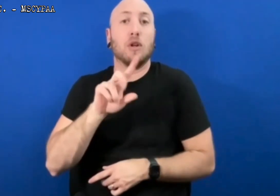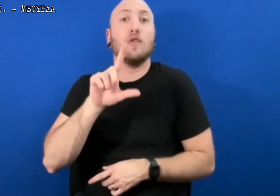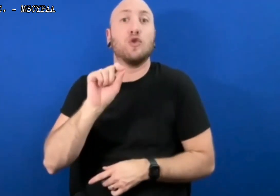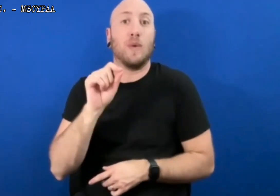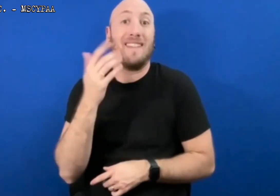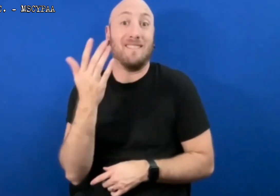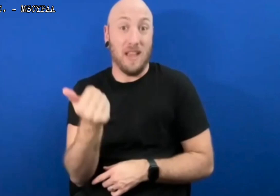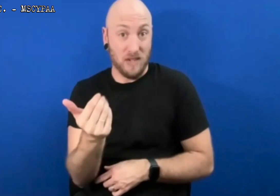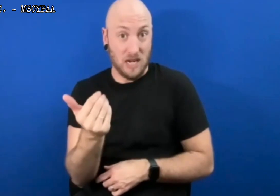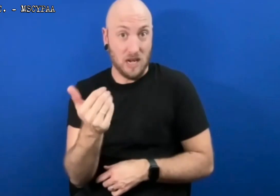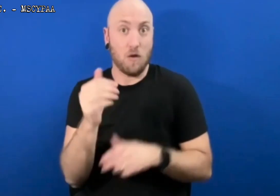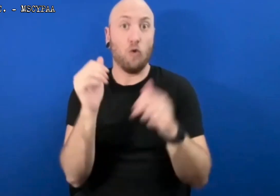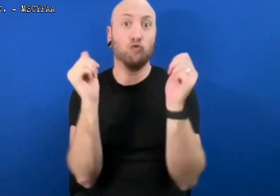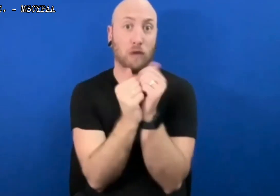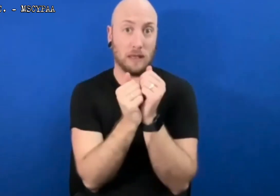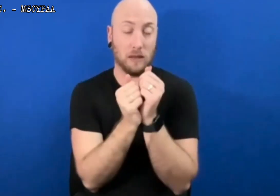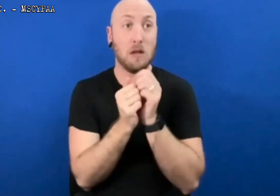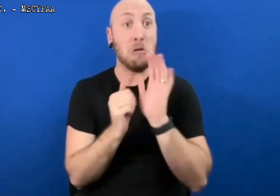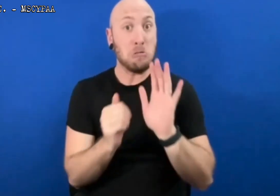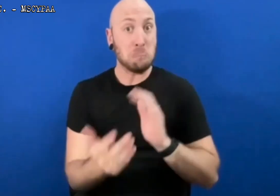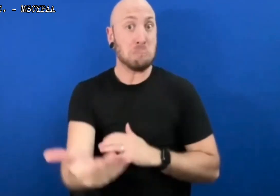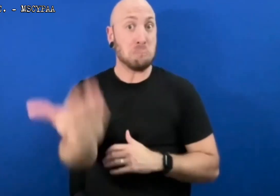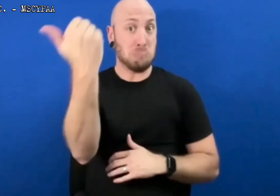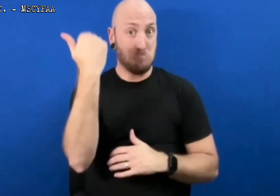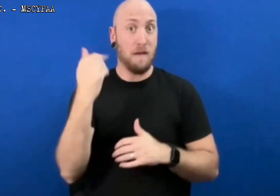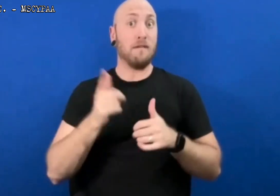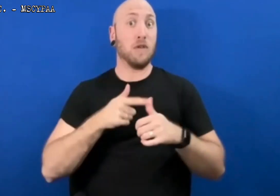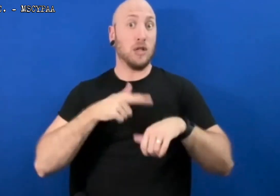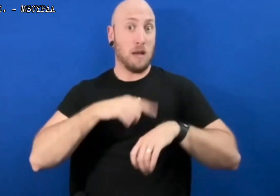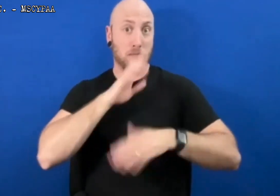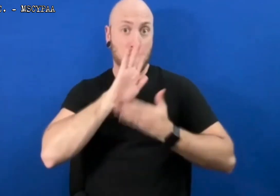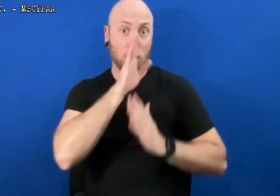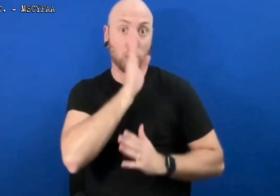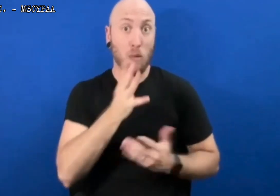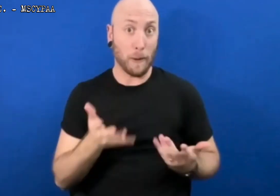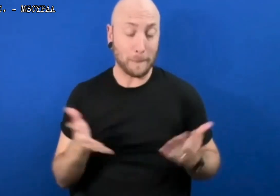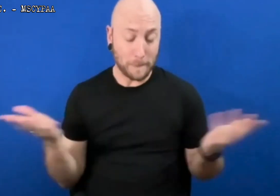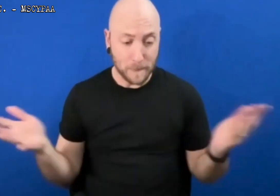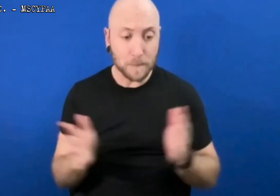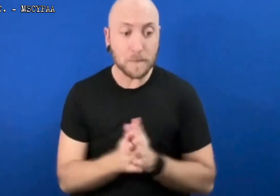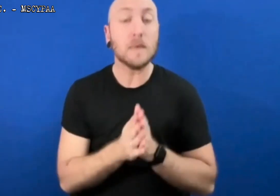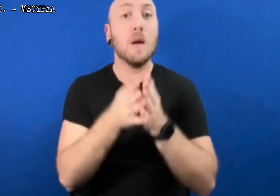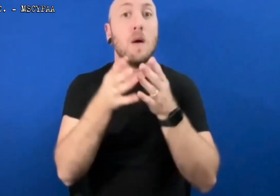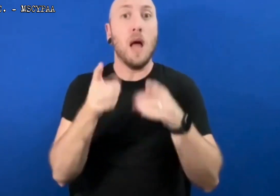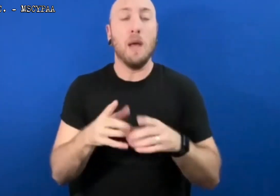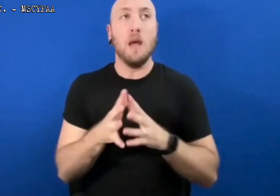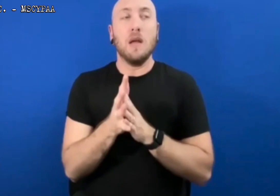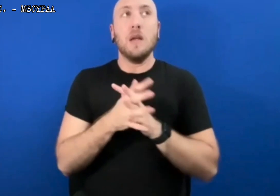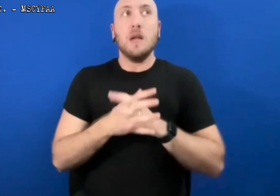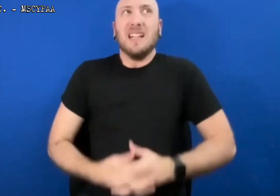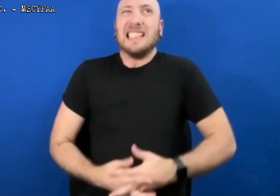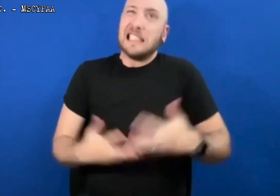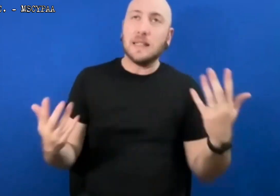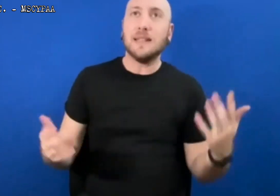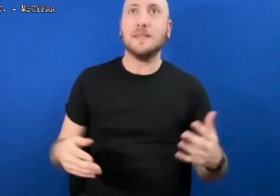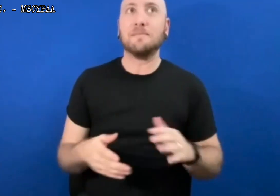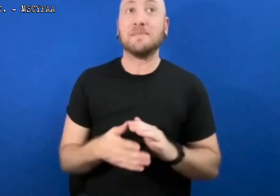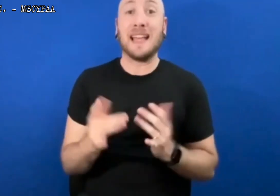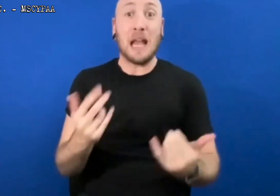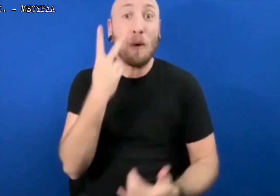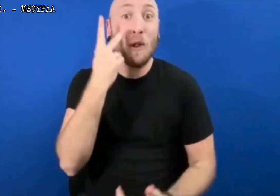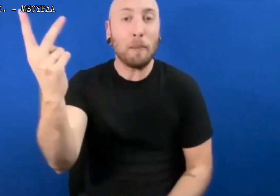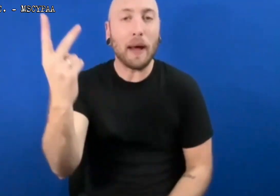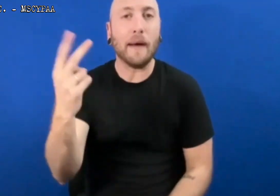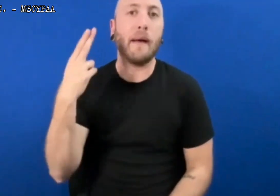date. And what that looked like was like, I got this, I can only look at it as like a higher power intervening in my